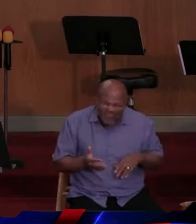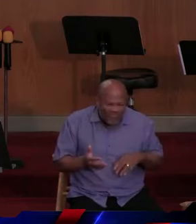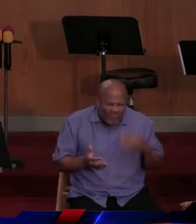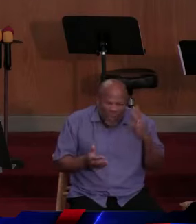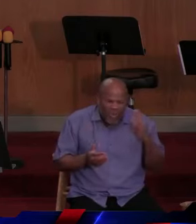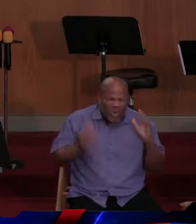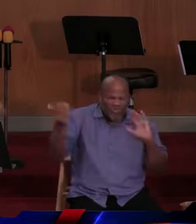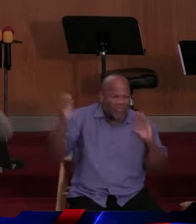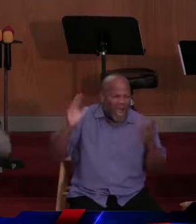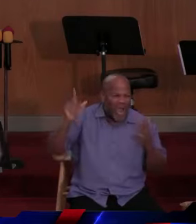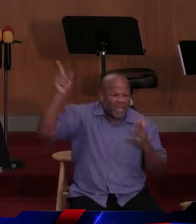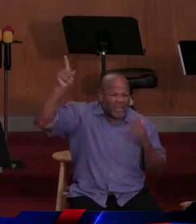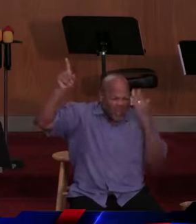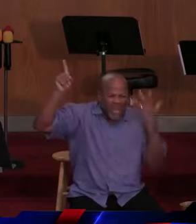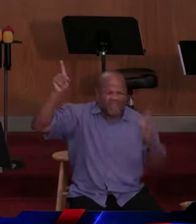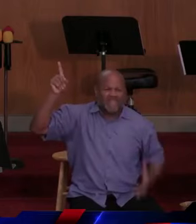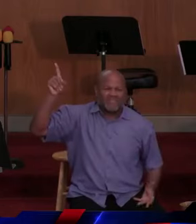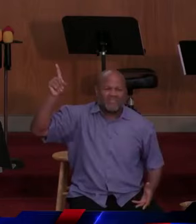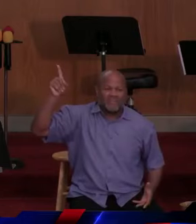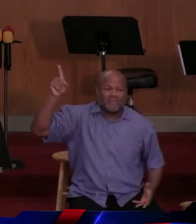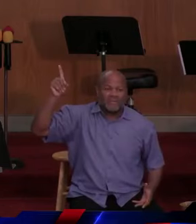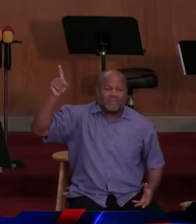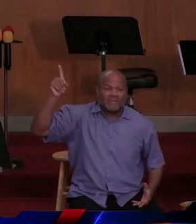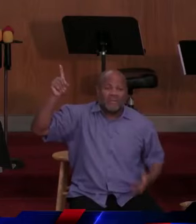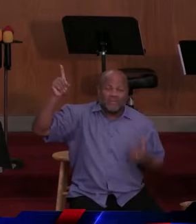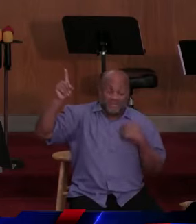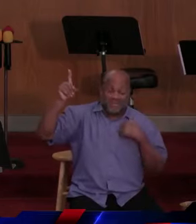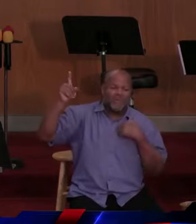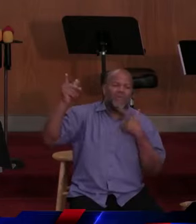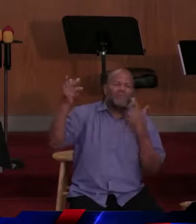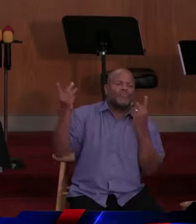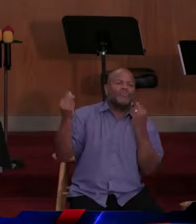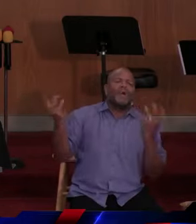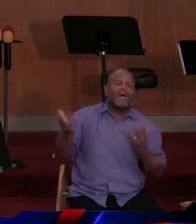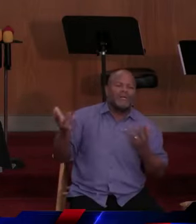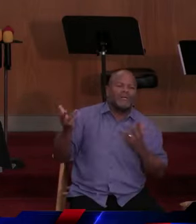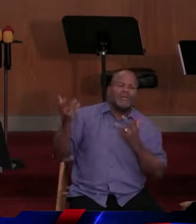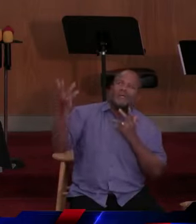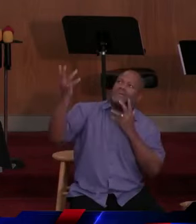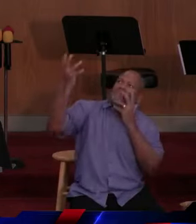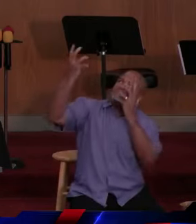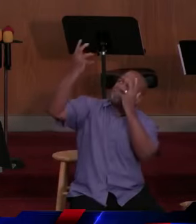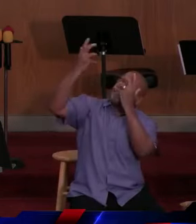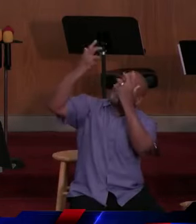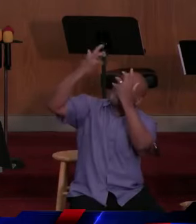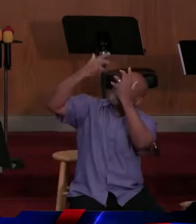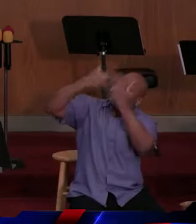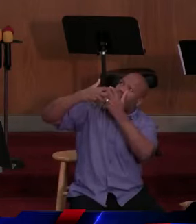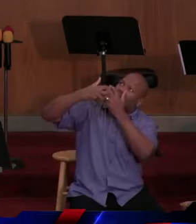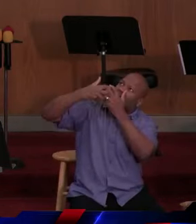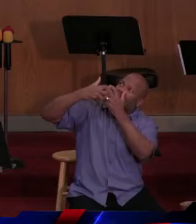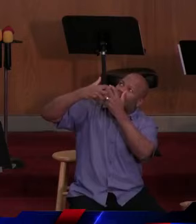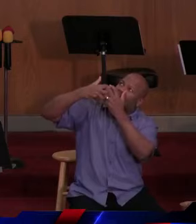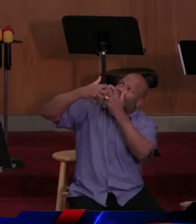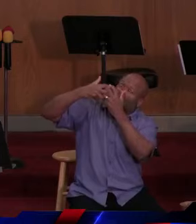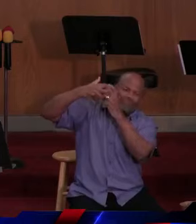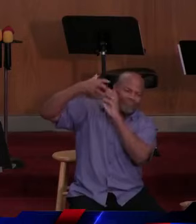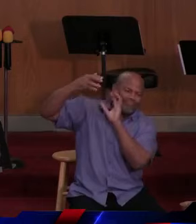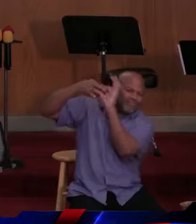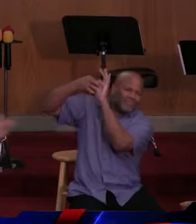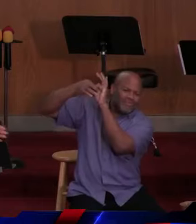actually, parenthetically, let me add you, is me being synchronized with what he knows. Can I get a